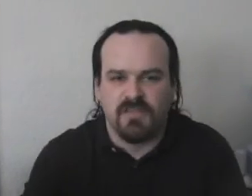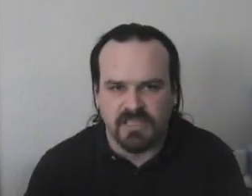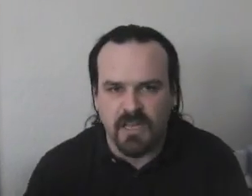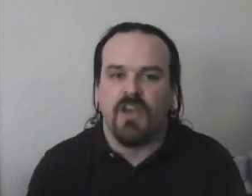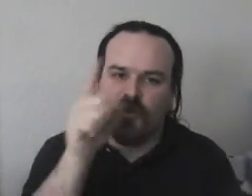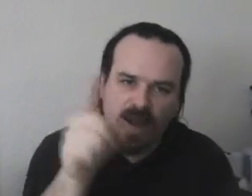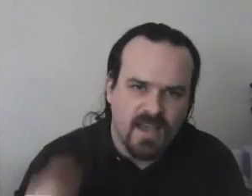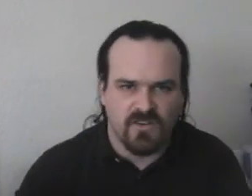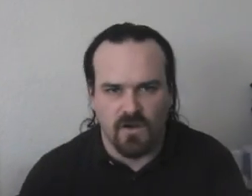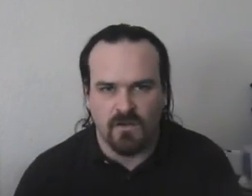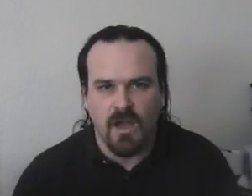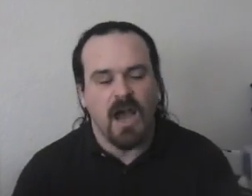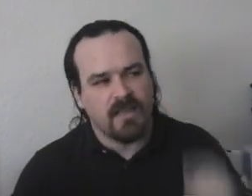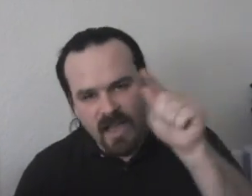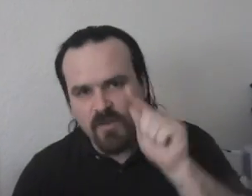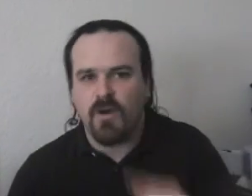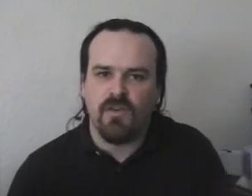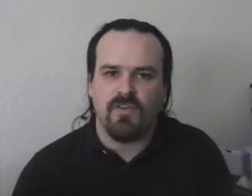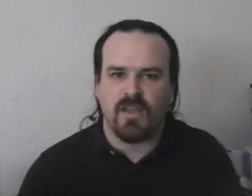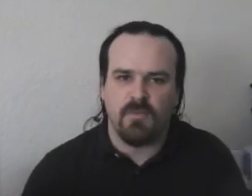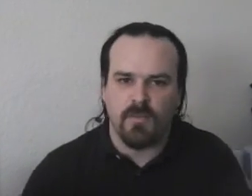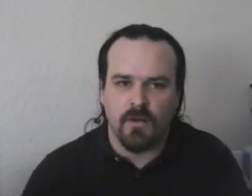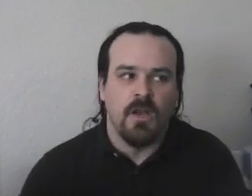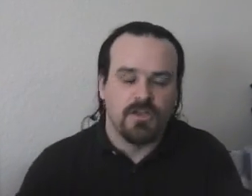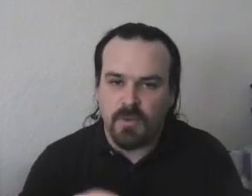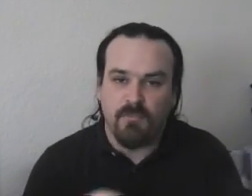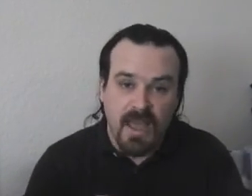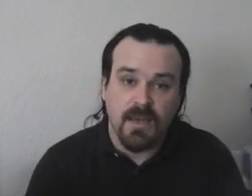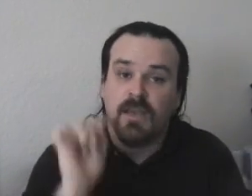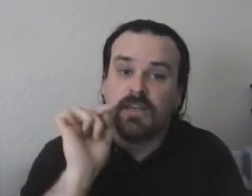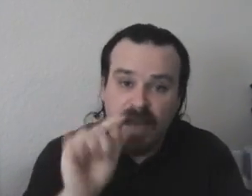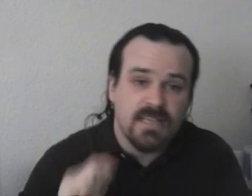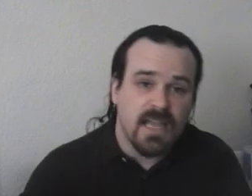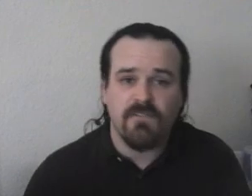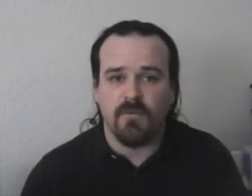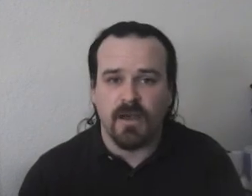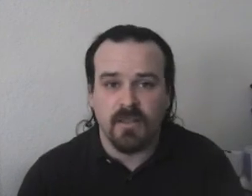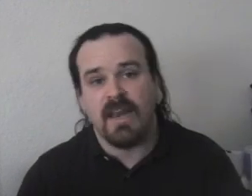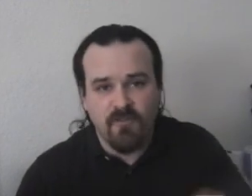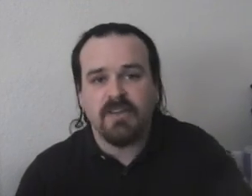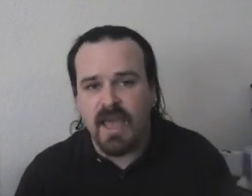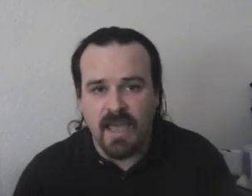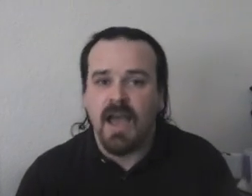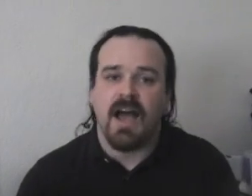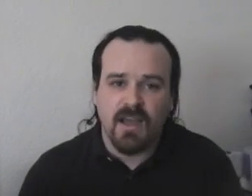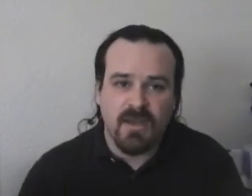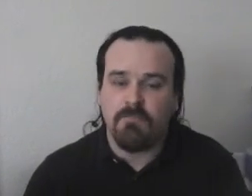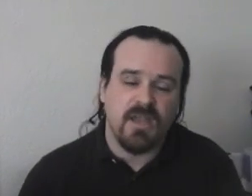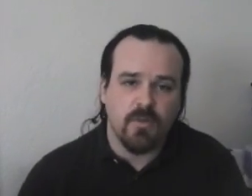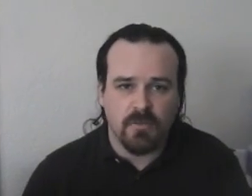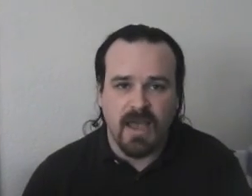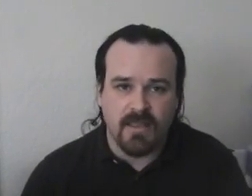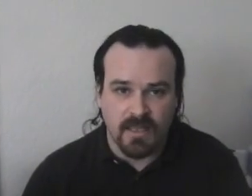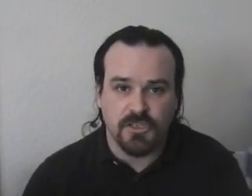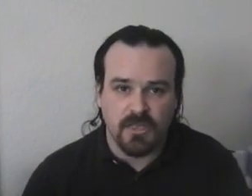bullshit. You're an asshole. I think every one of you fucking people should be made not to eat for a month, and every day I come in and beat you with a bat and then let you know at the end of